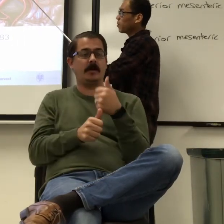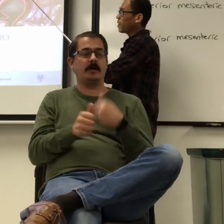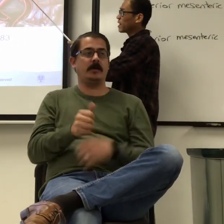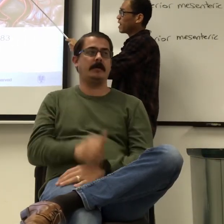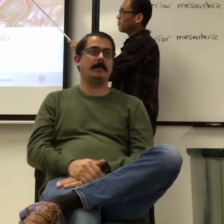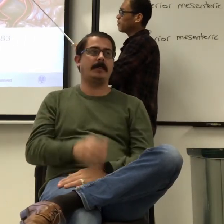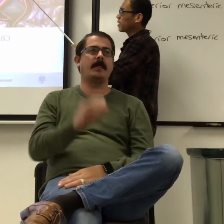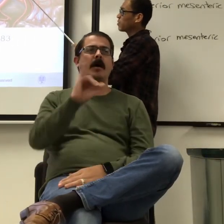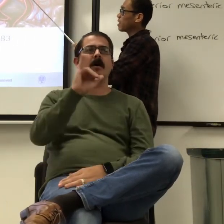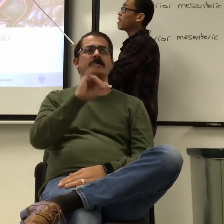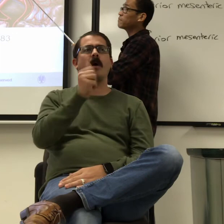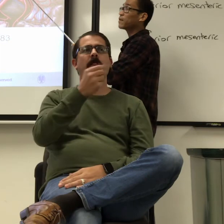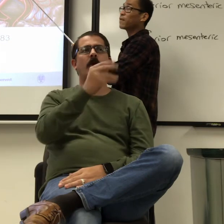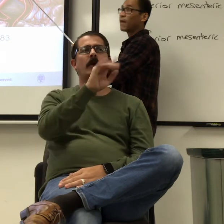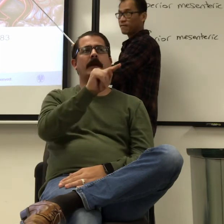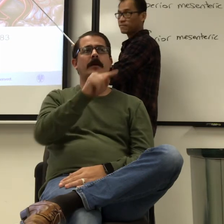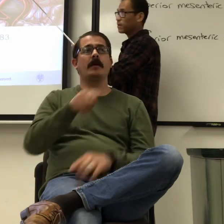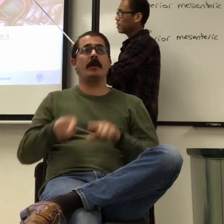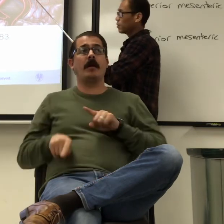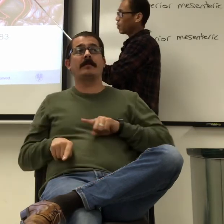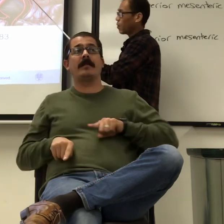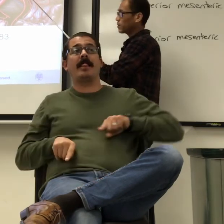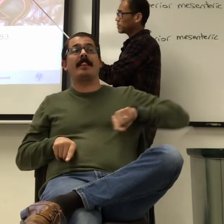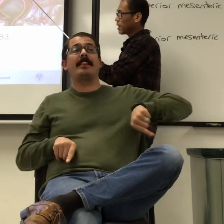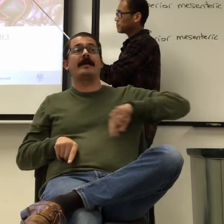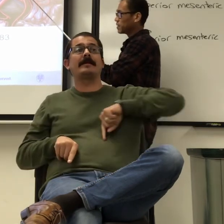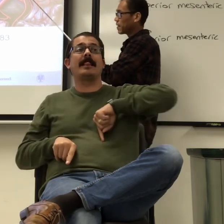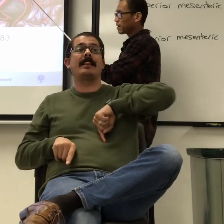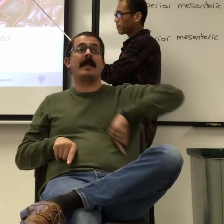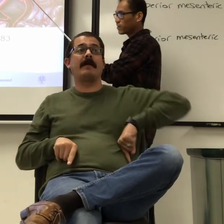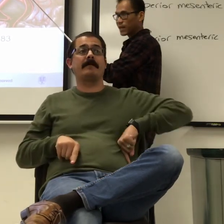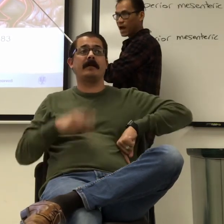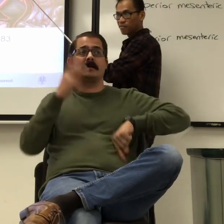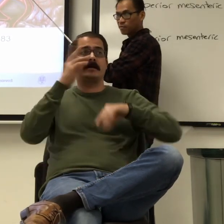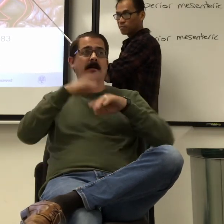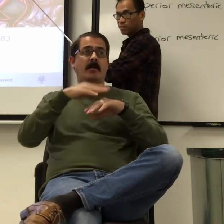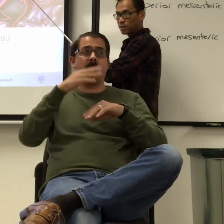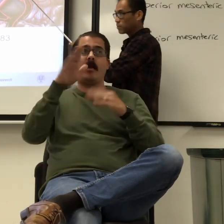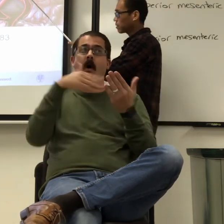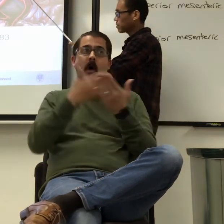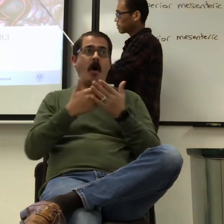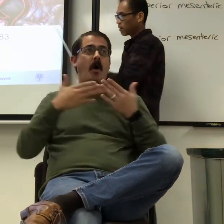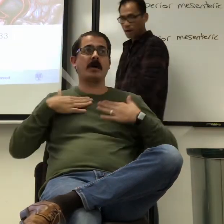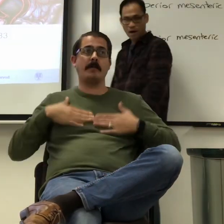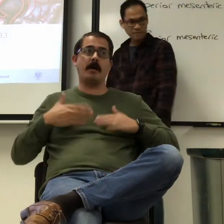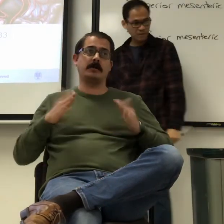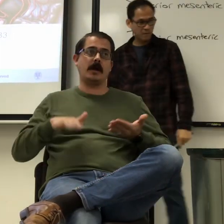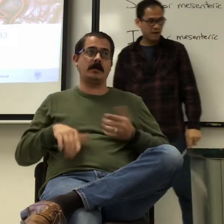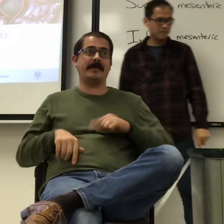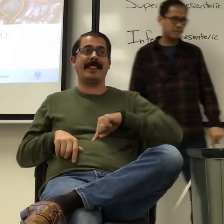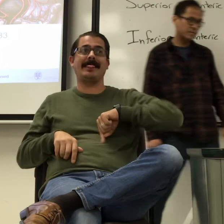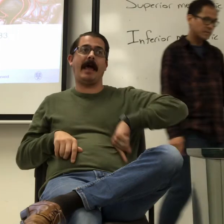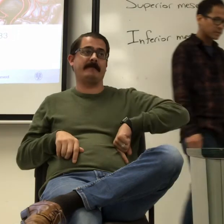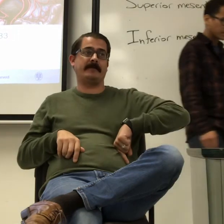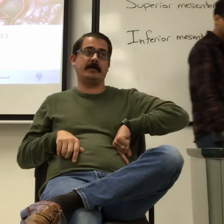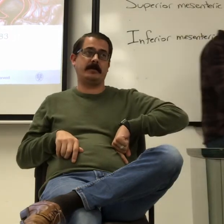the other clue I gave you, it goes off to the left. You always see, I've seen that on every cadaver. It always goes off to the